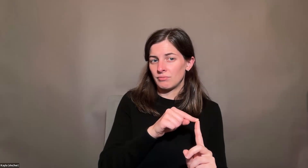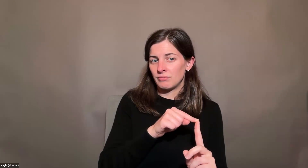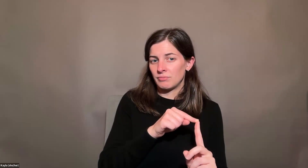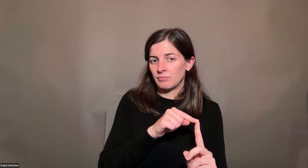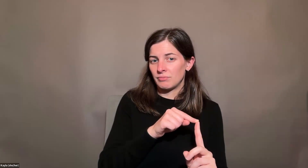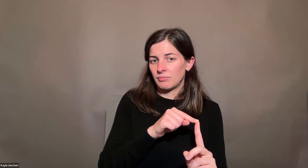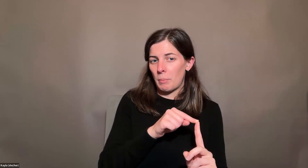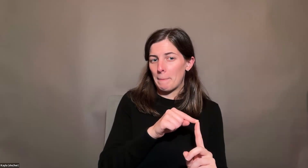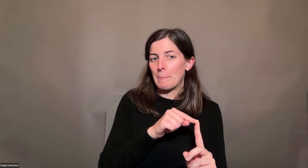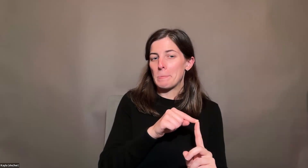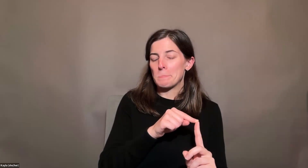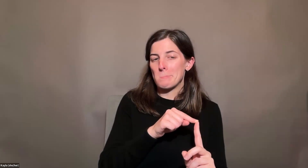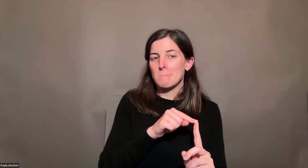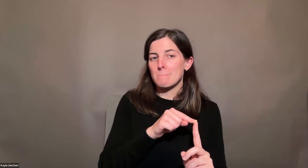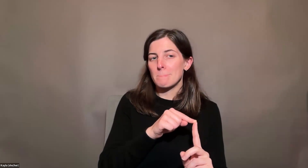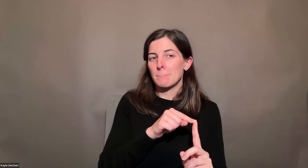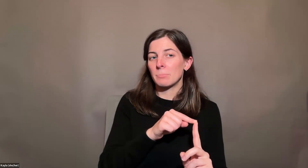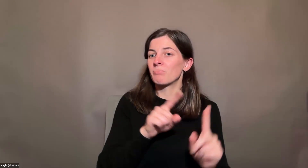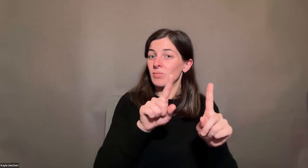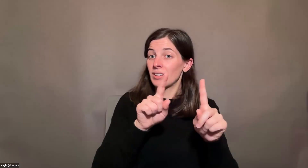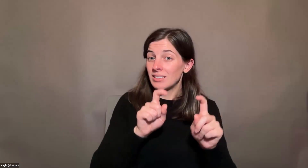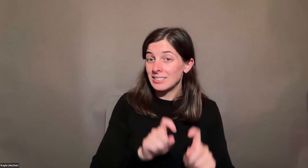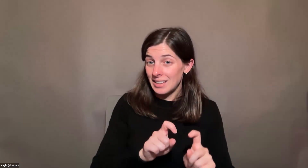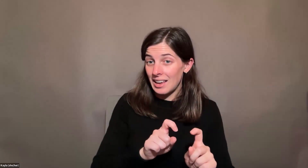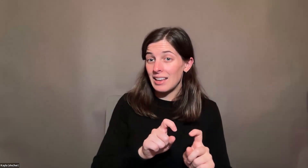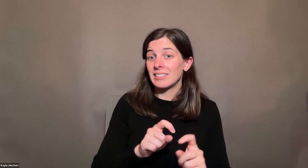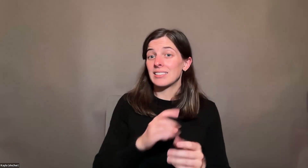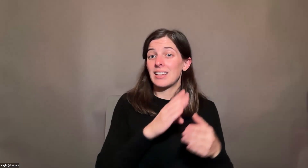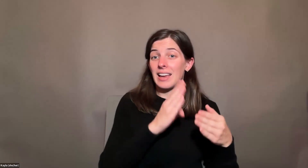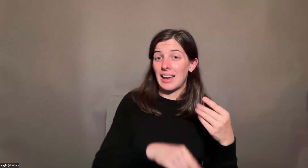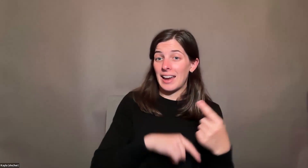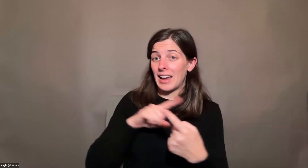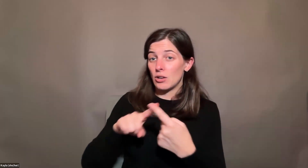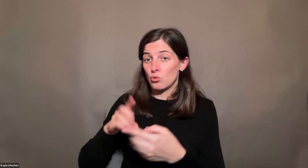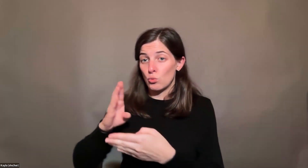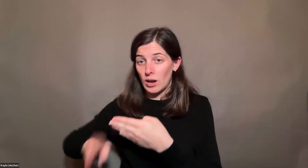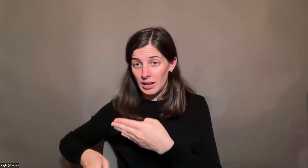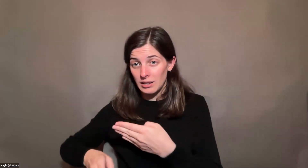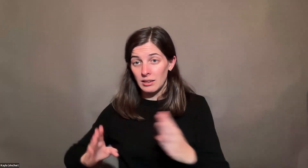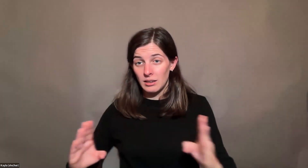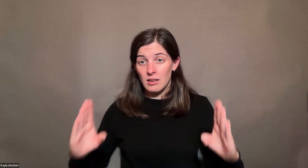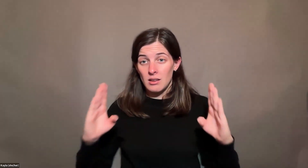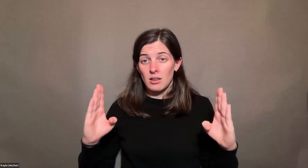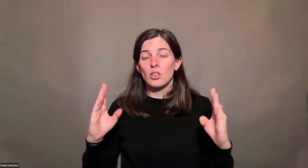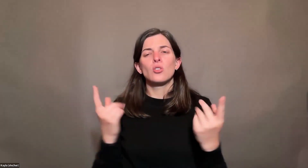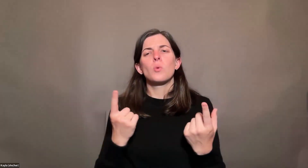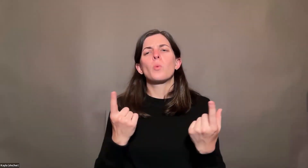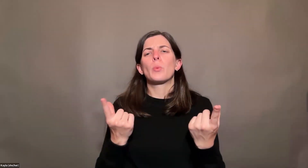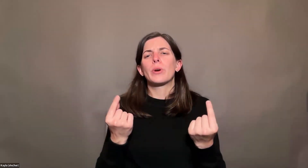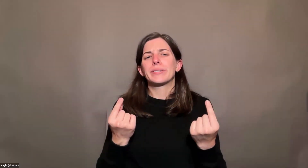test end to end and featured post. So what it does, I can say, what it does, it will create